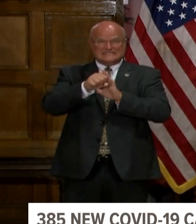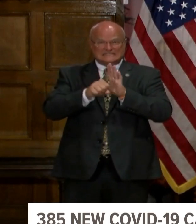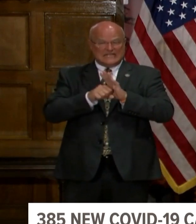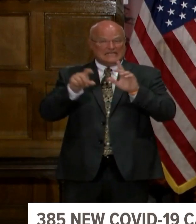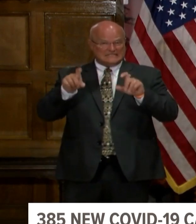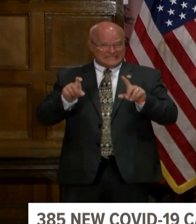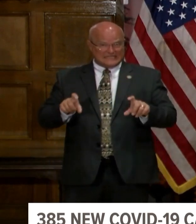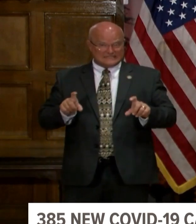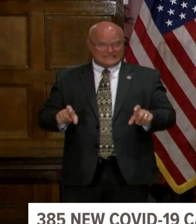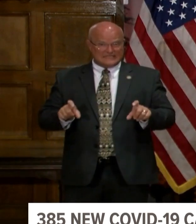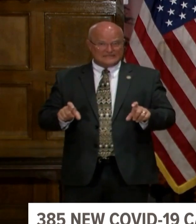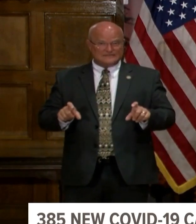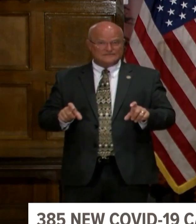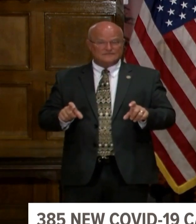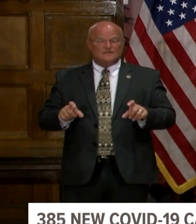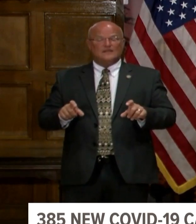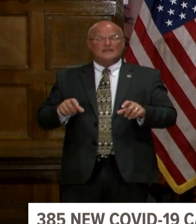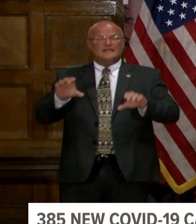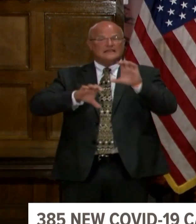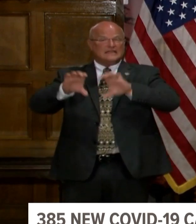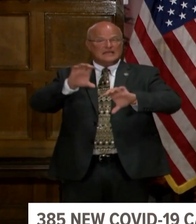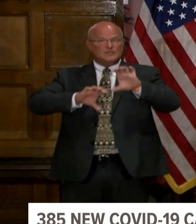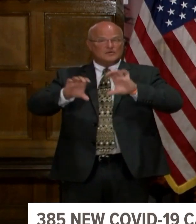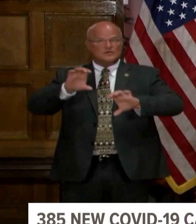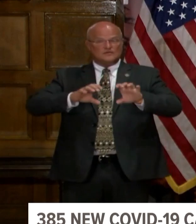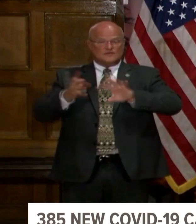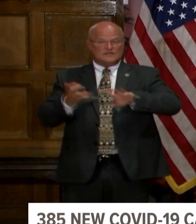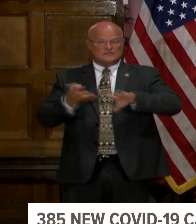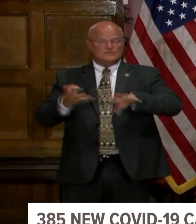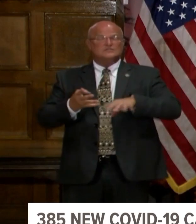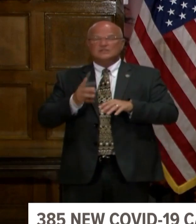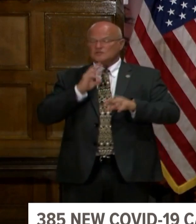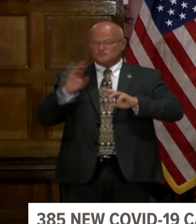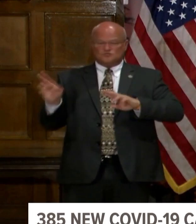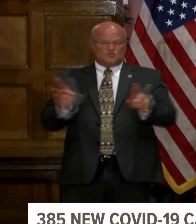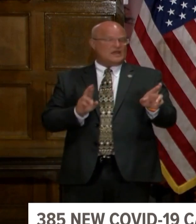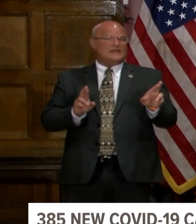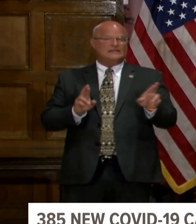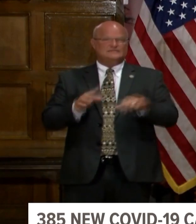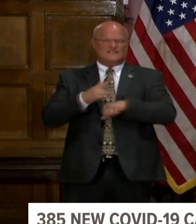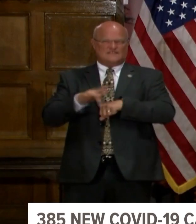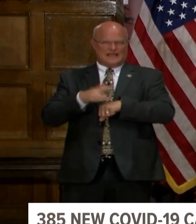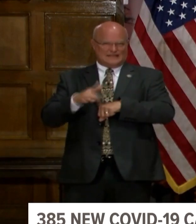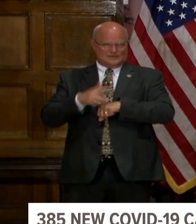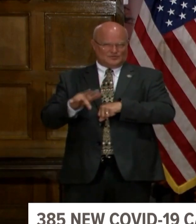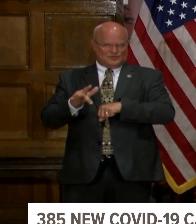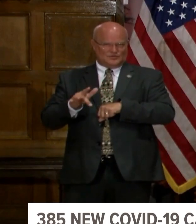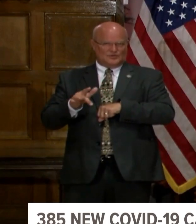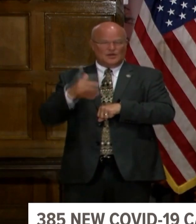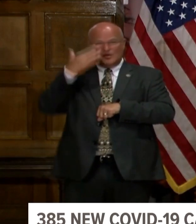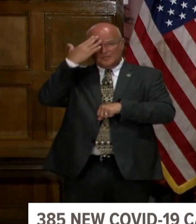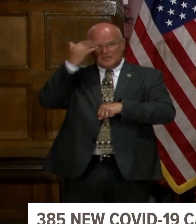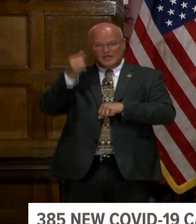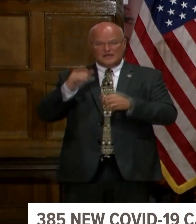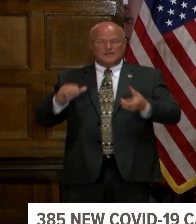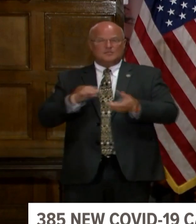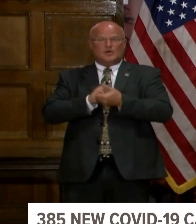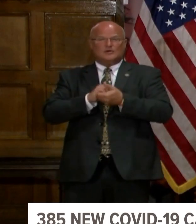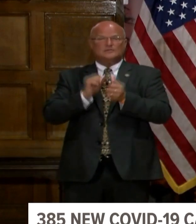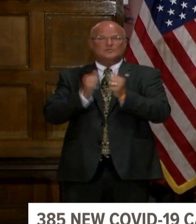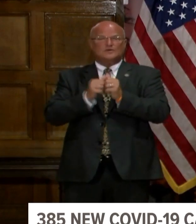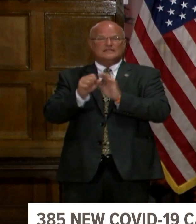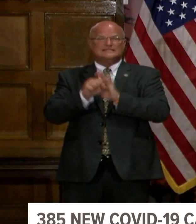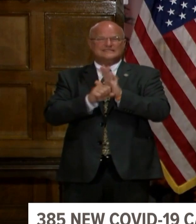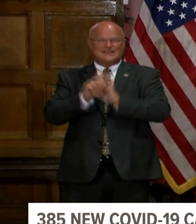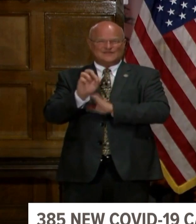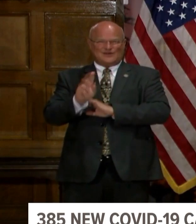testing. The reagents for this machine, they're more readily available due to the partnership with the state of